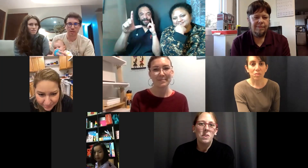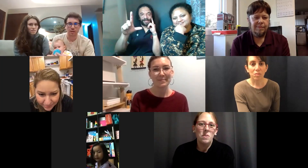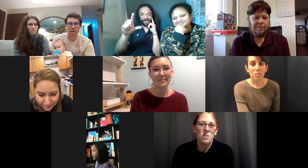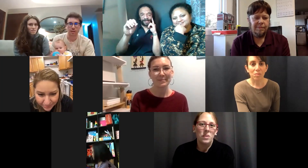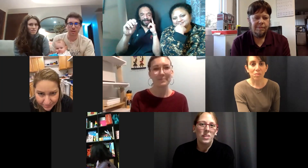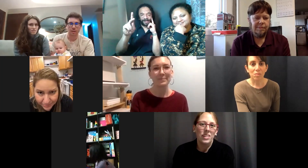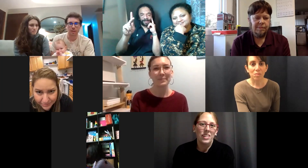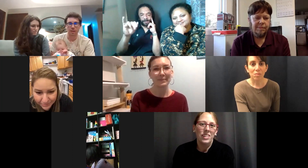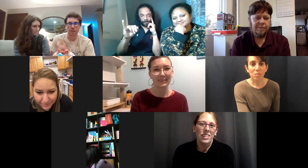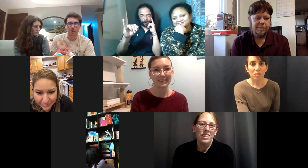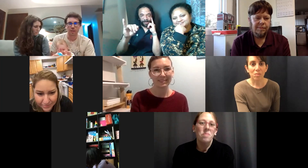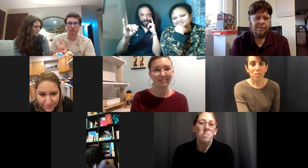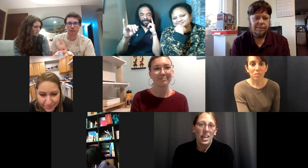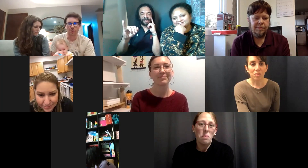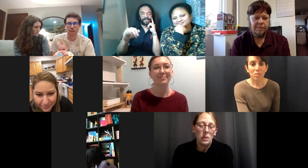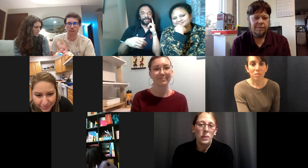Hello.